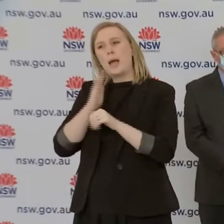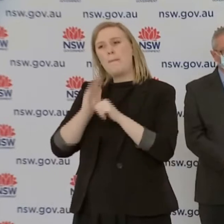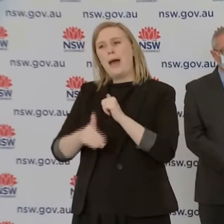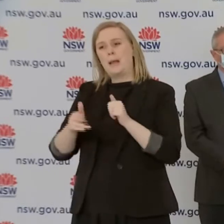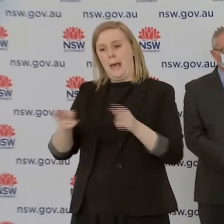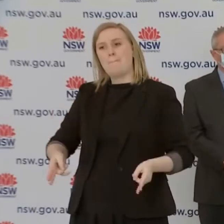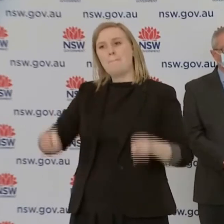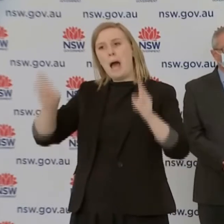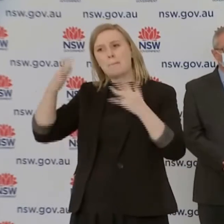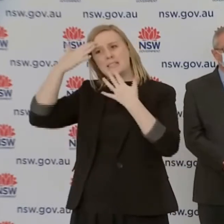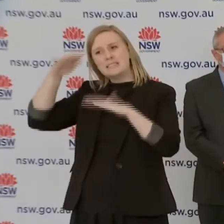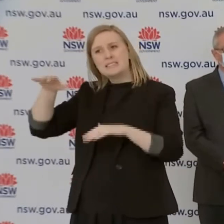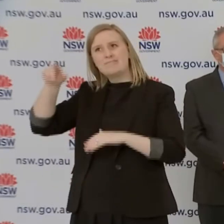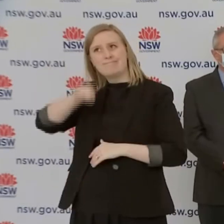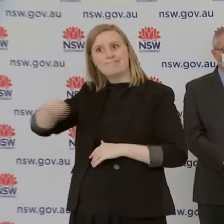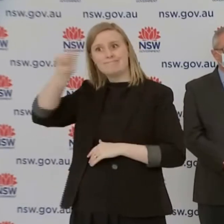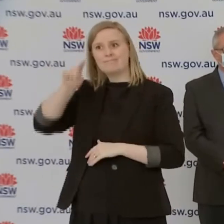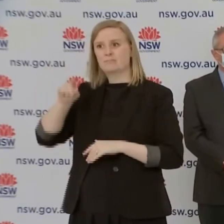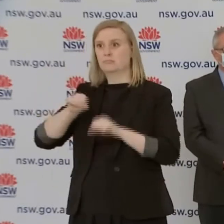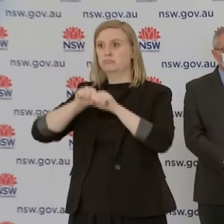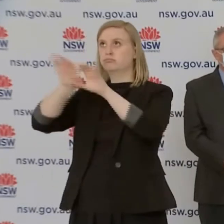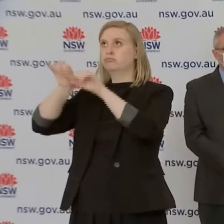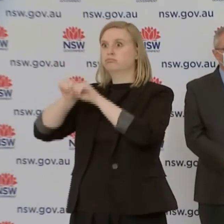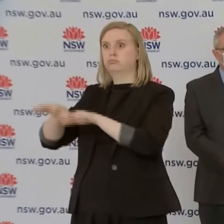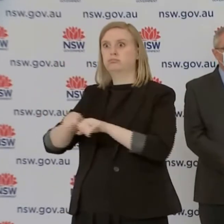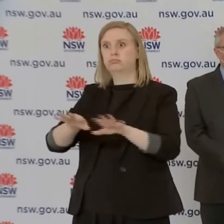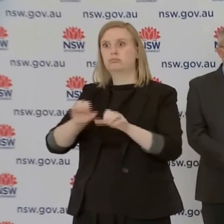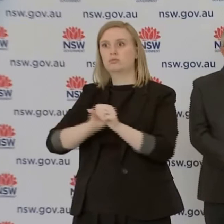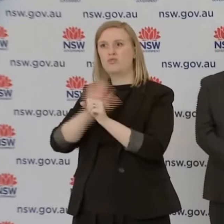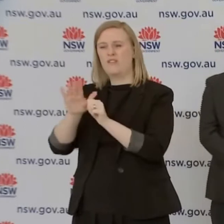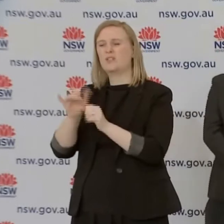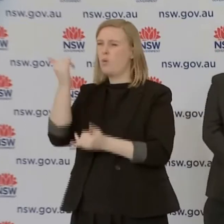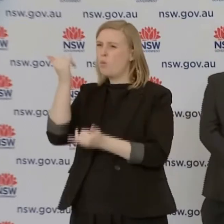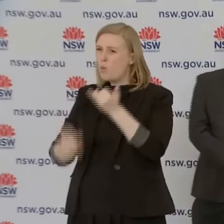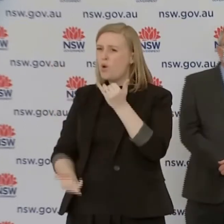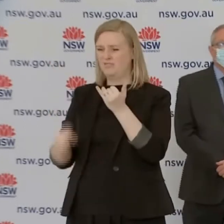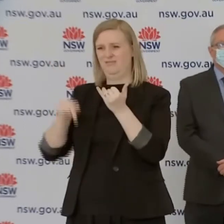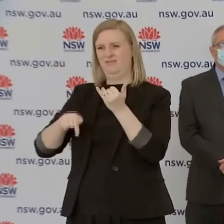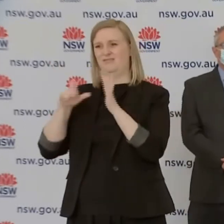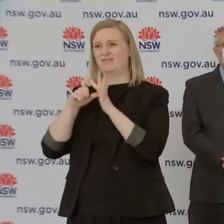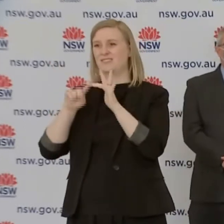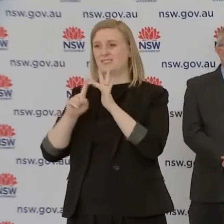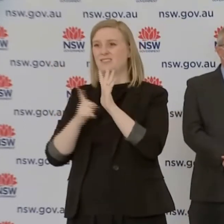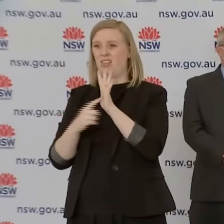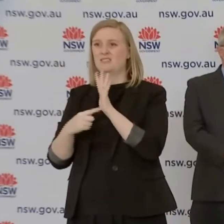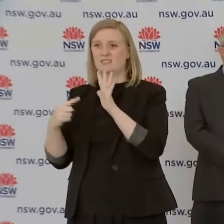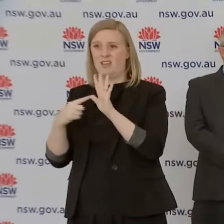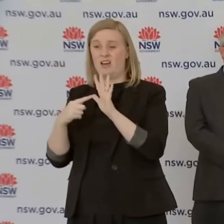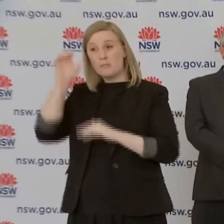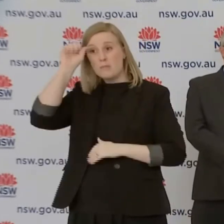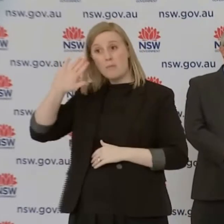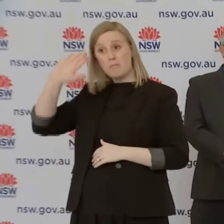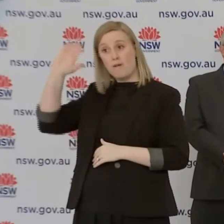strain more than we've seen with previous strains in this context. That was why we introduced mask wearing for common